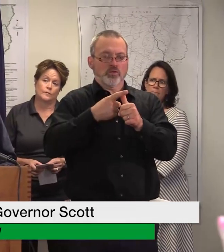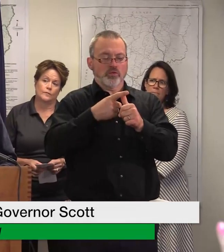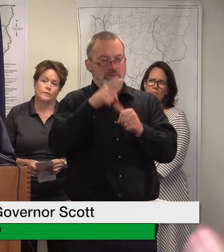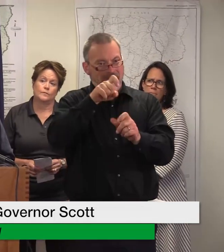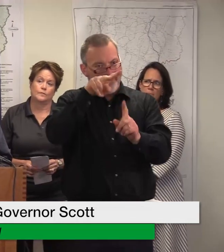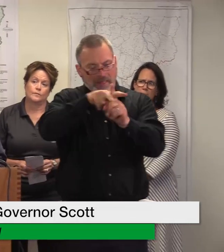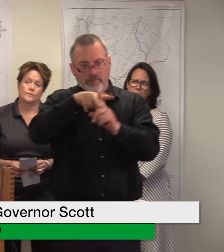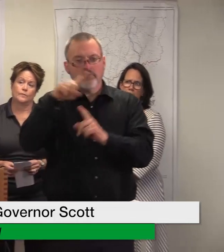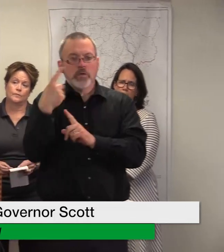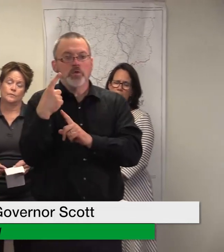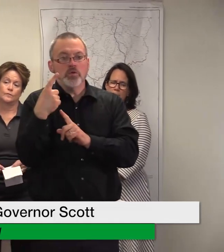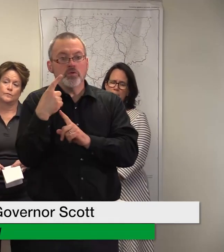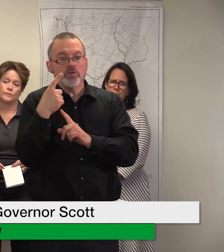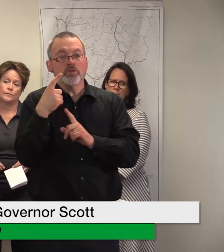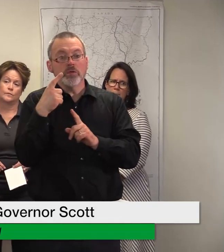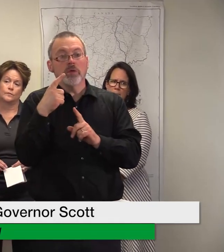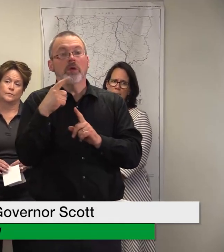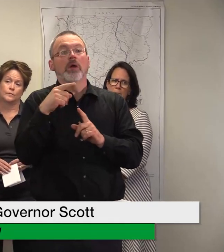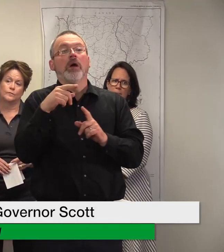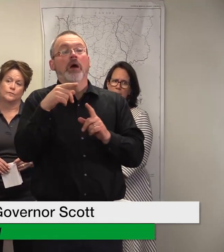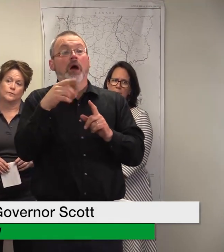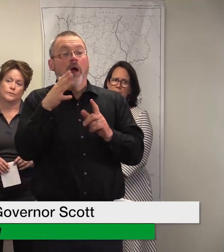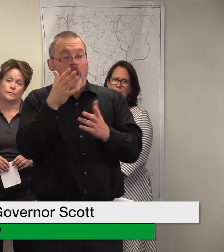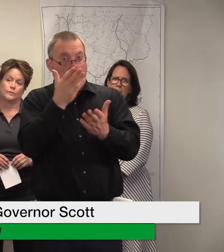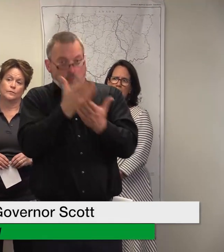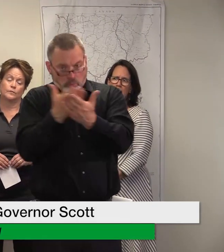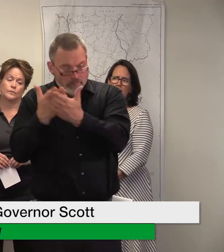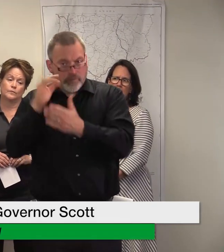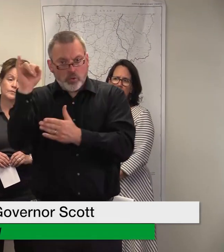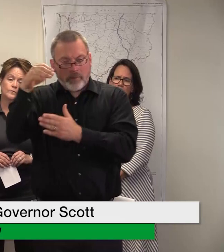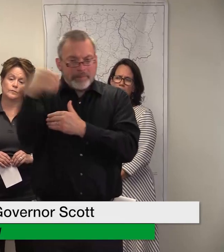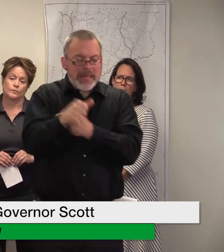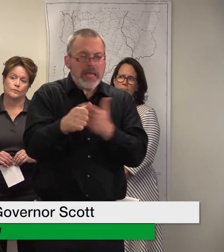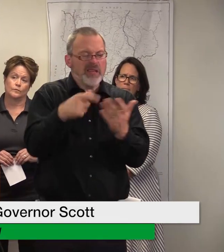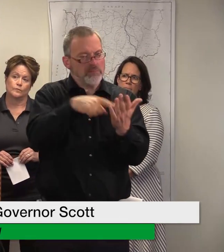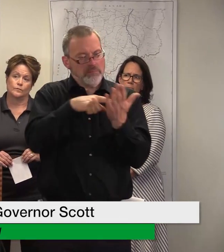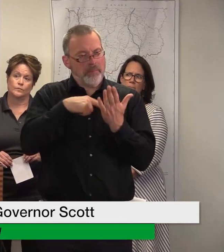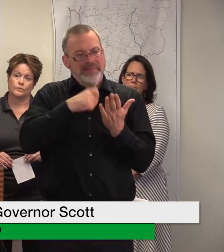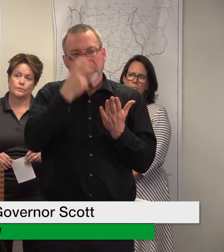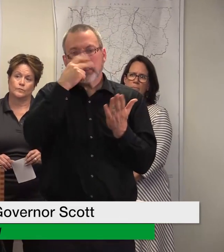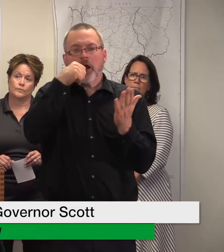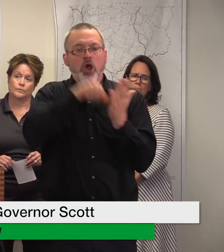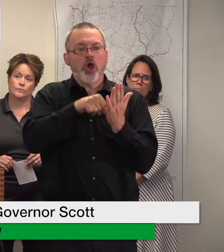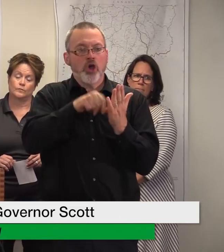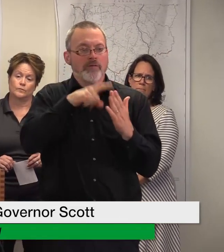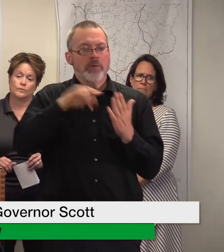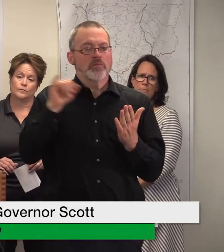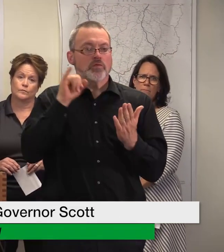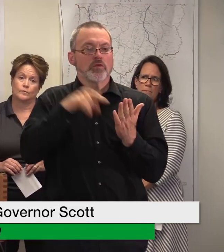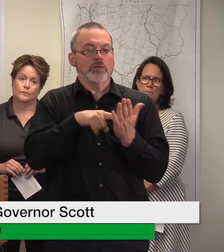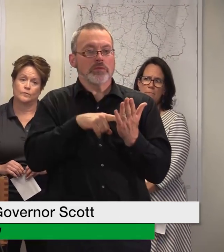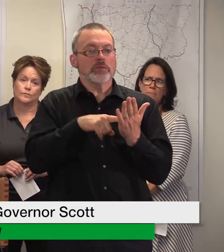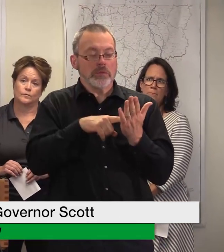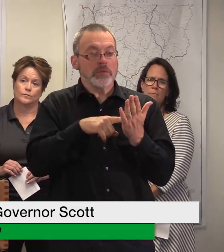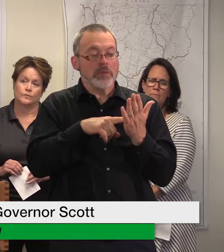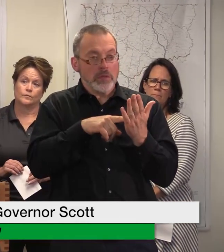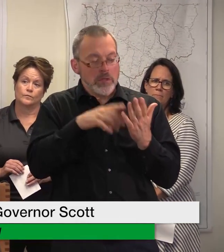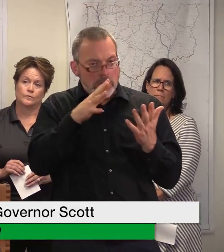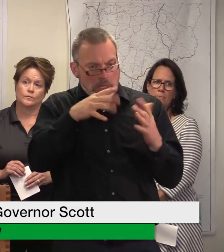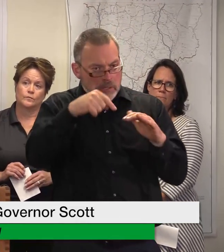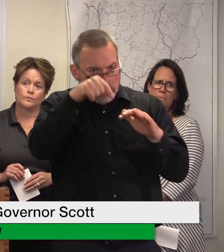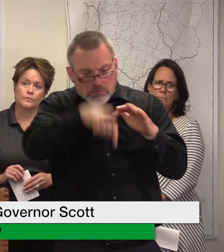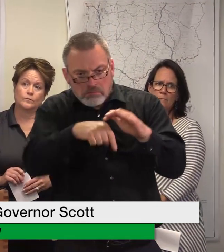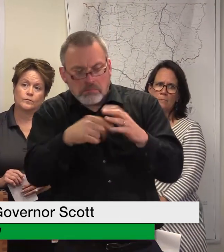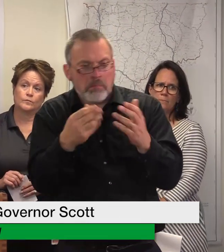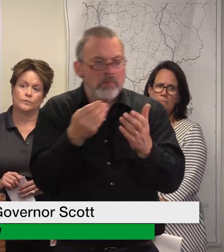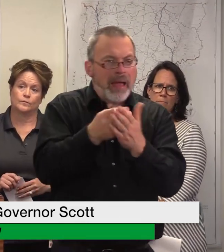then we have to see what the insurance payments were, and then if there's any residual there, we can work with the applicant to see if there's